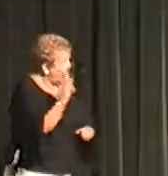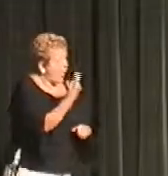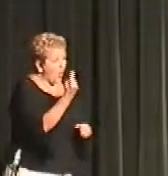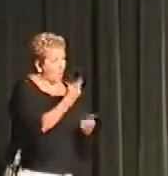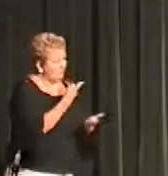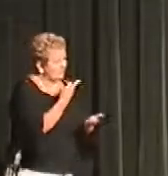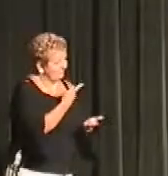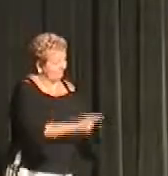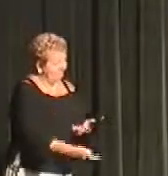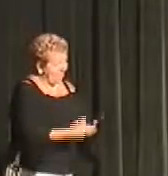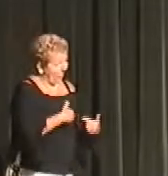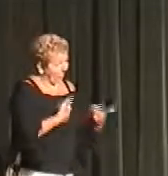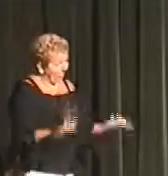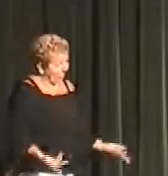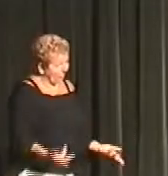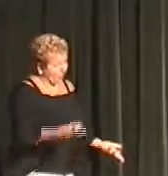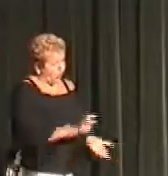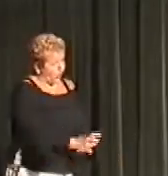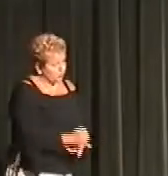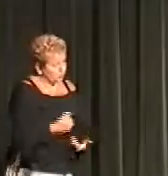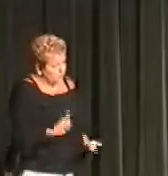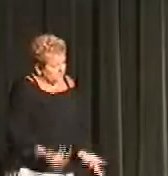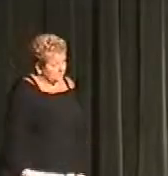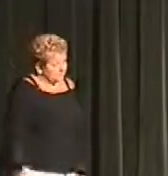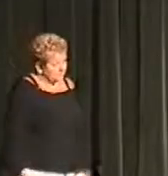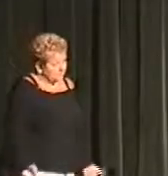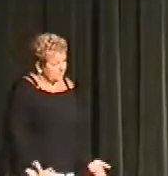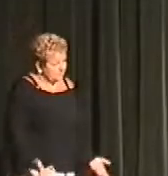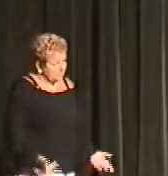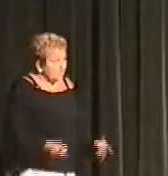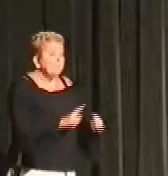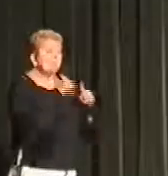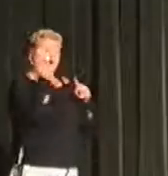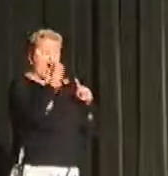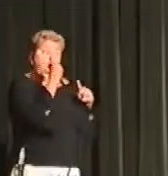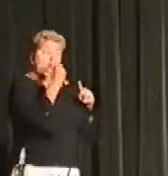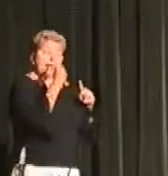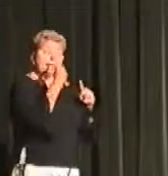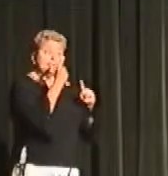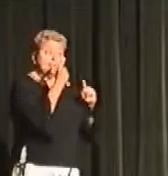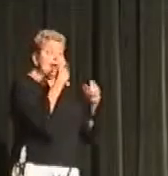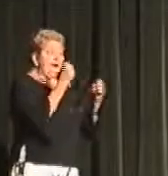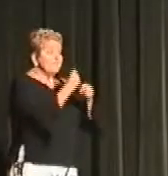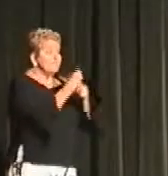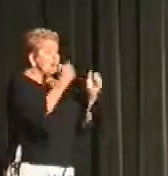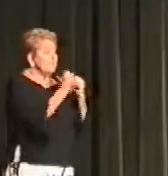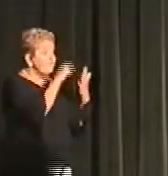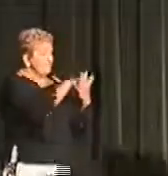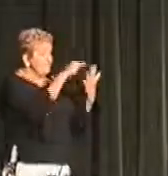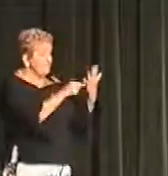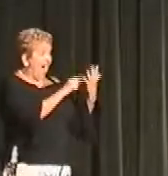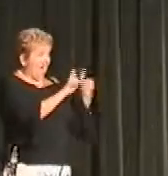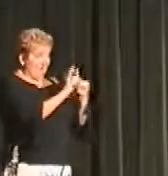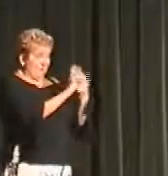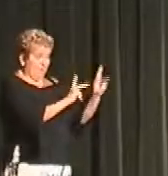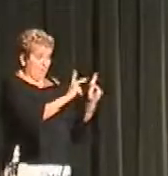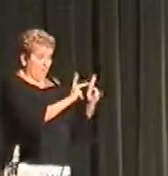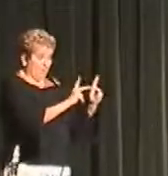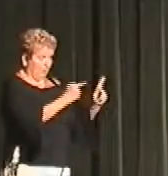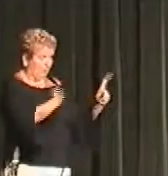And, you know, but I've never fought less than 5 people at a time. And my sponsor explained after I'd been sober for a while that, you